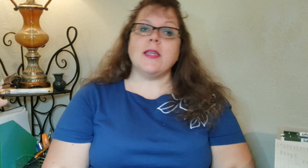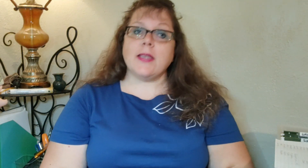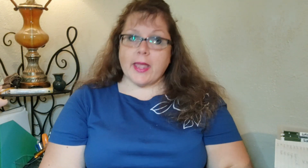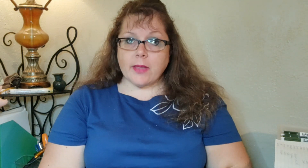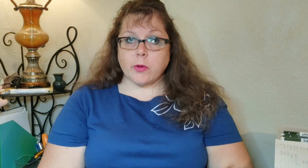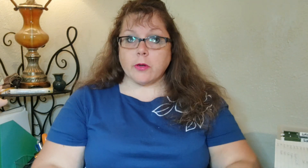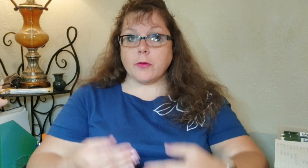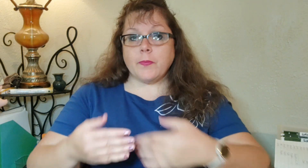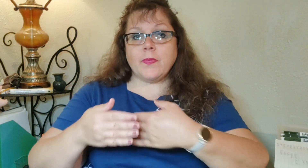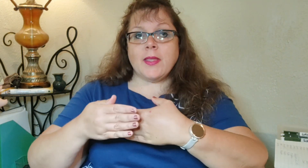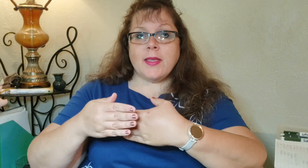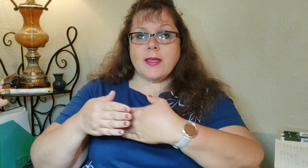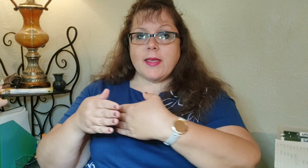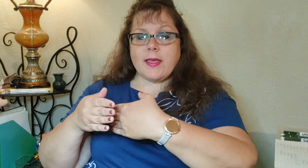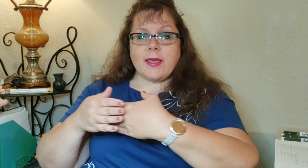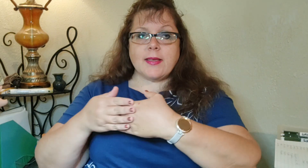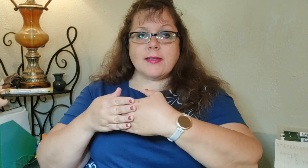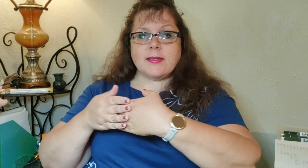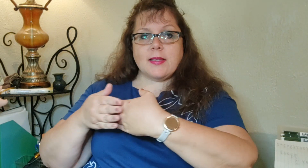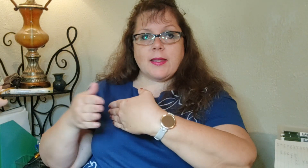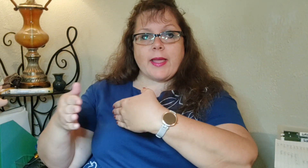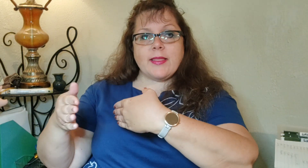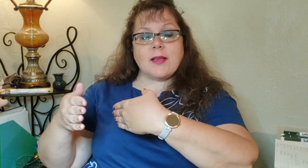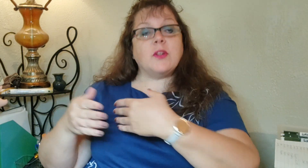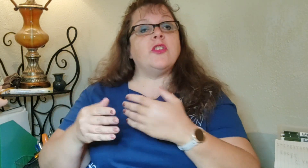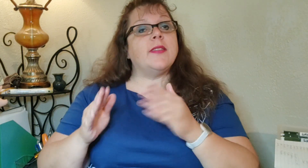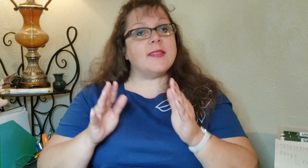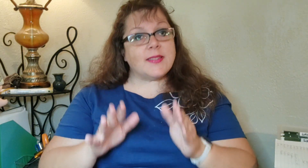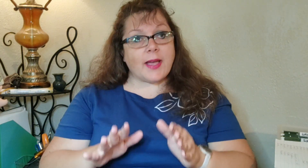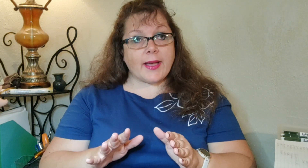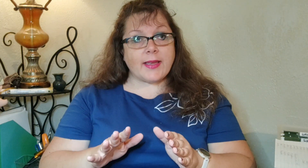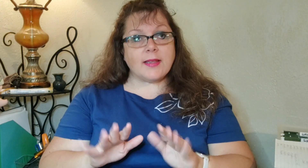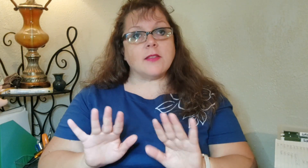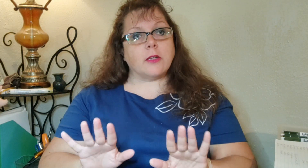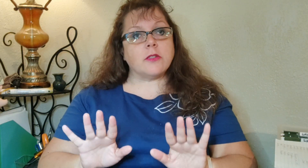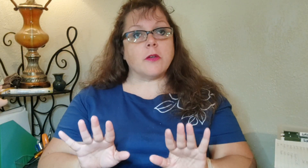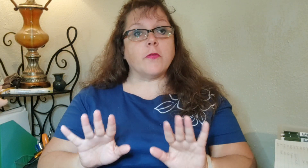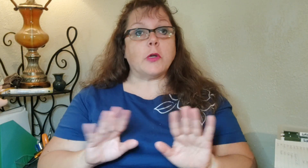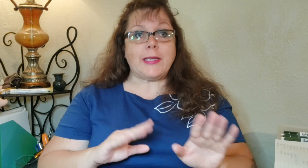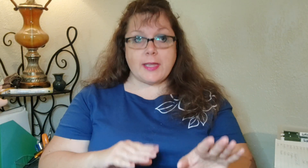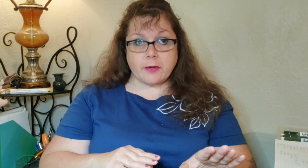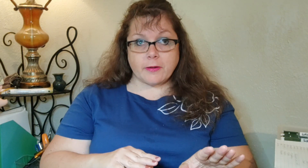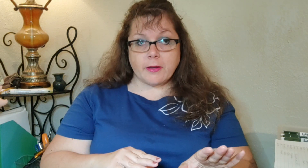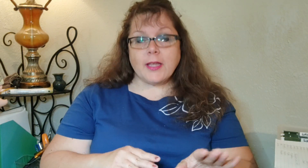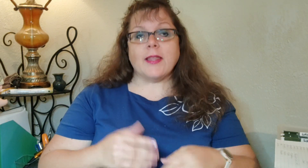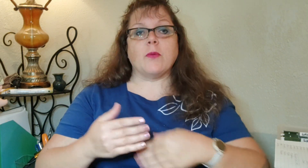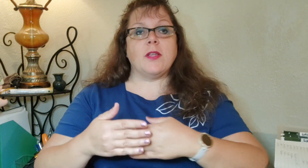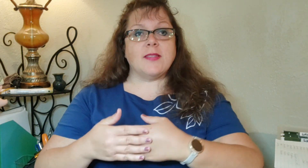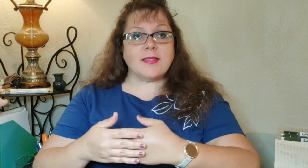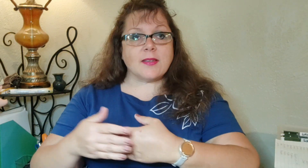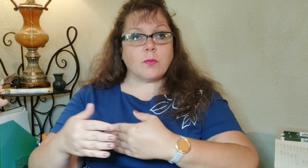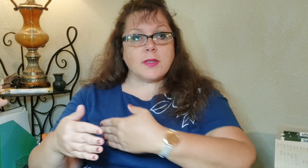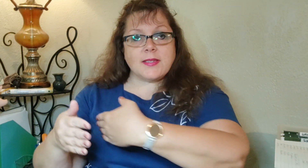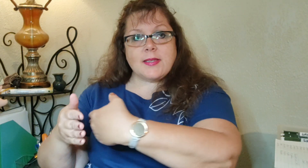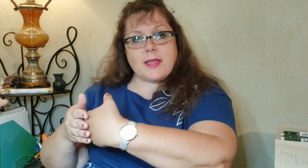Then neighbor is like that, which this sign is also for near. Like when you say someone's